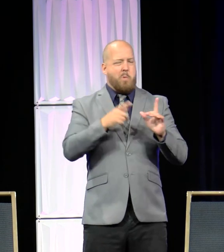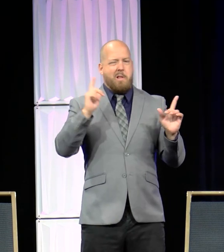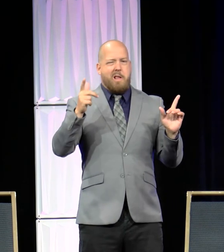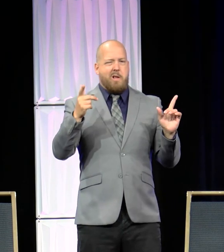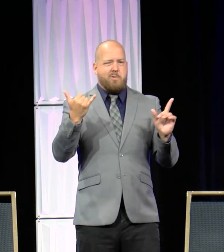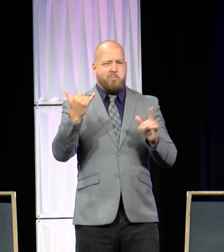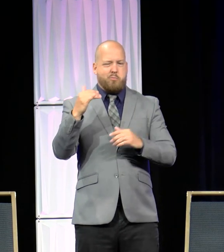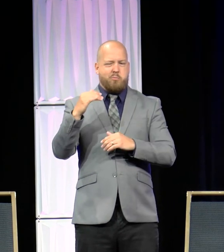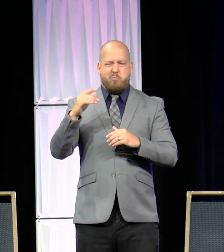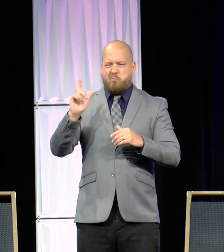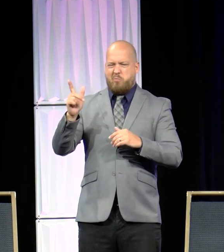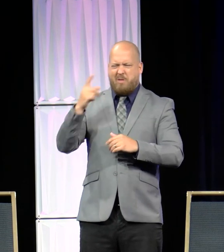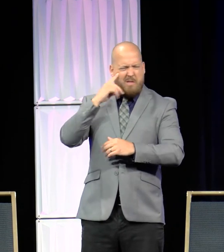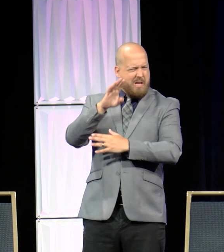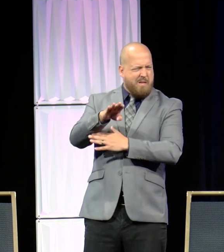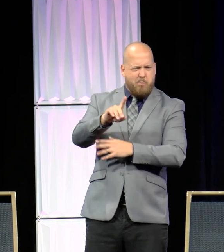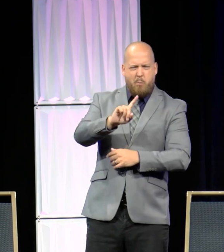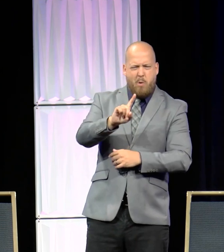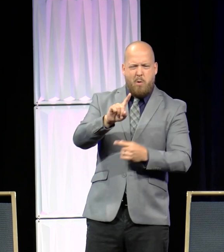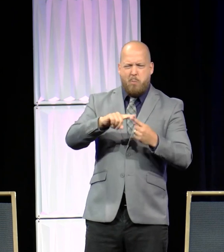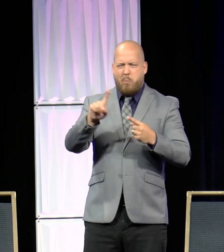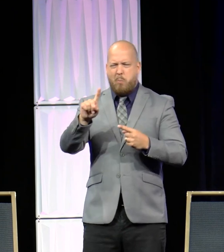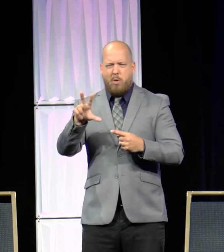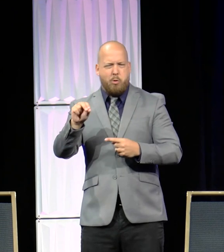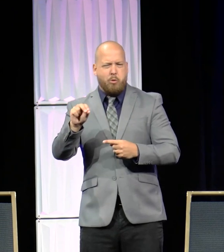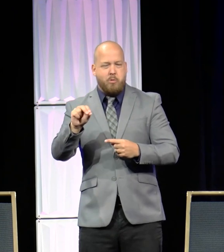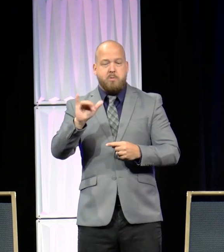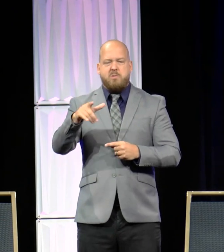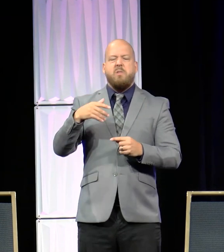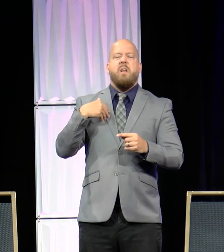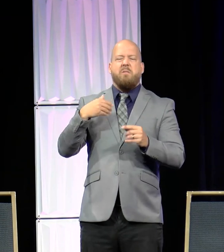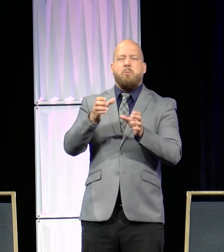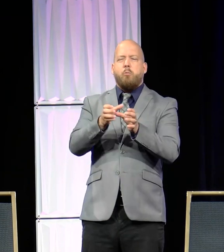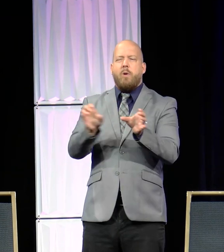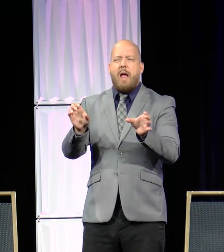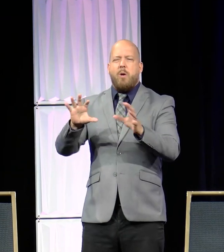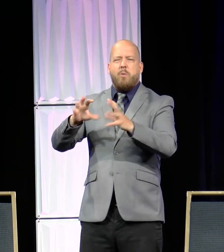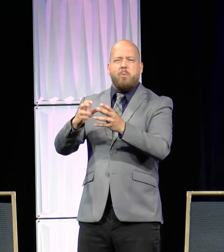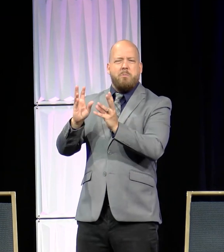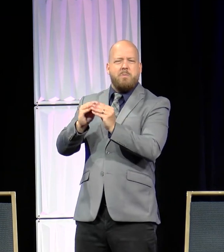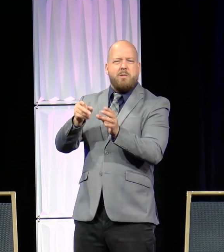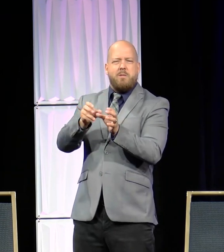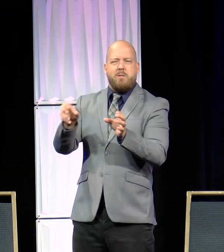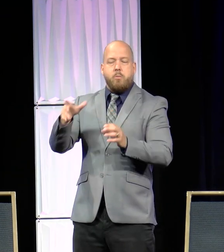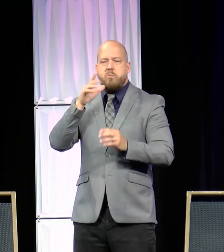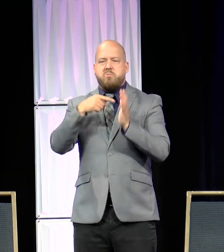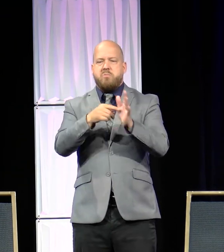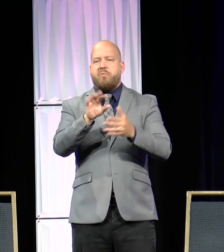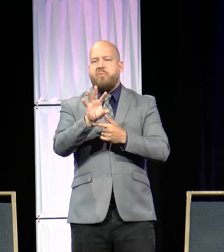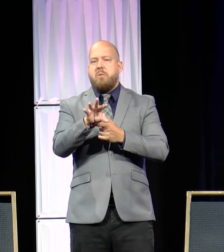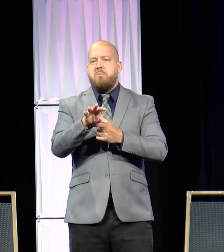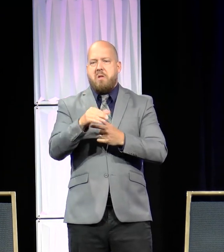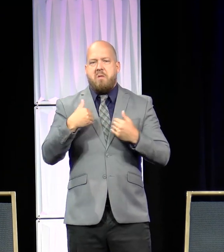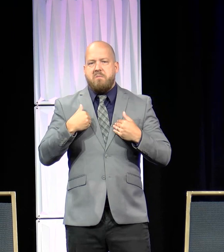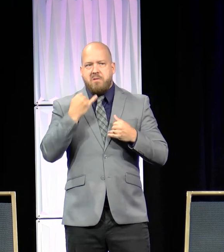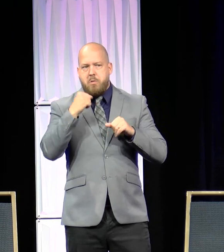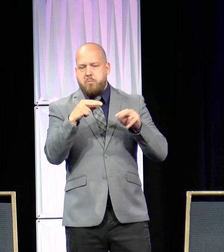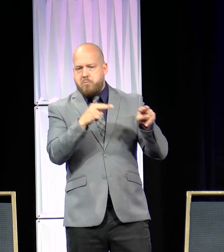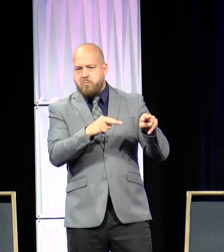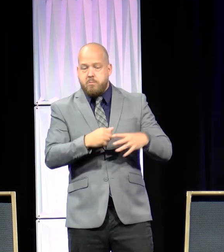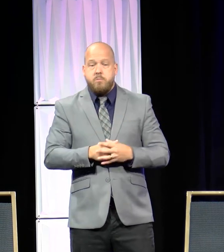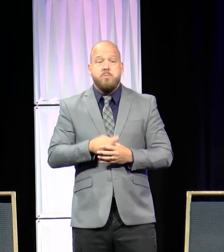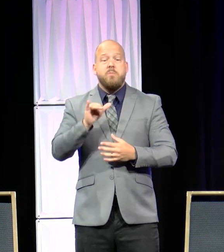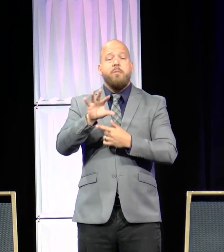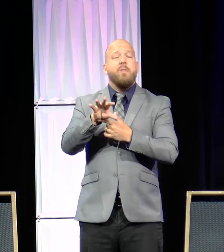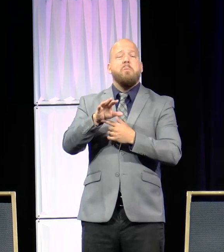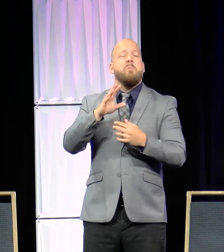1 or 1:30, that breakout session. And there's a sister in there. The film is really about the experience of